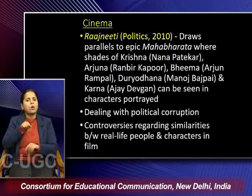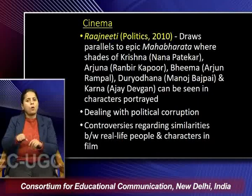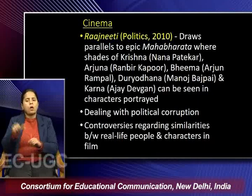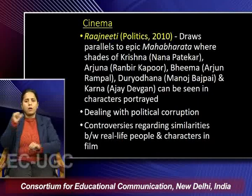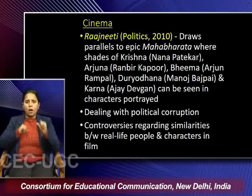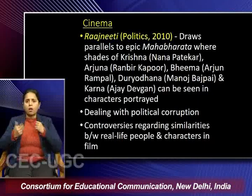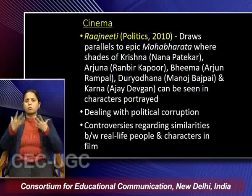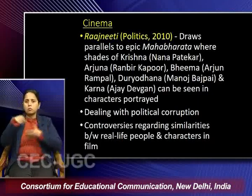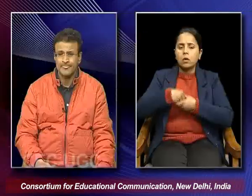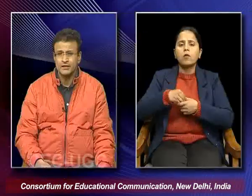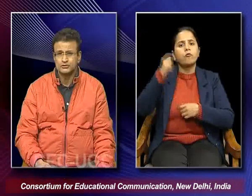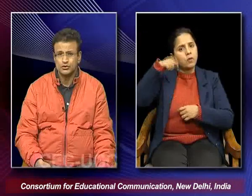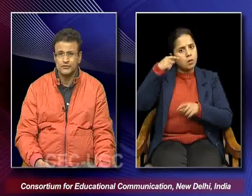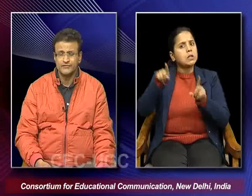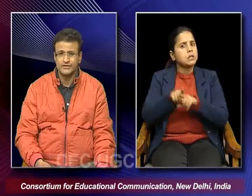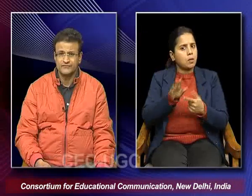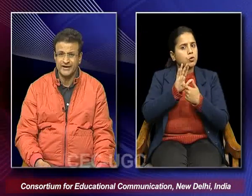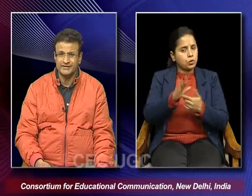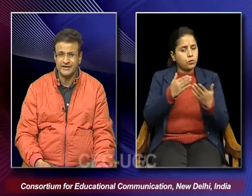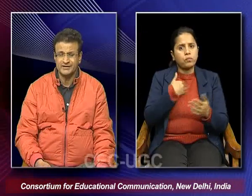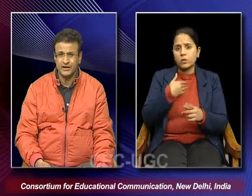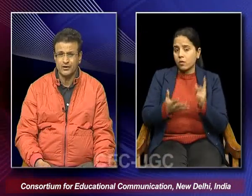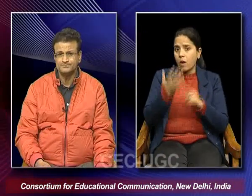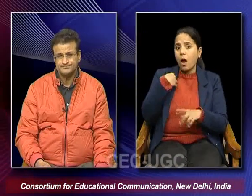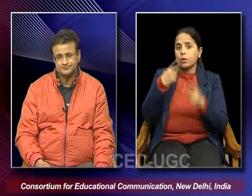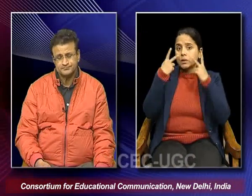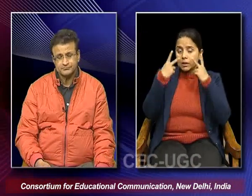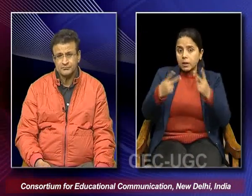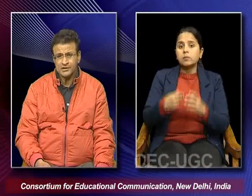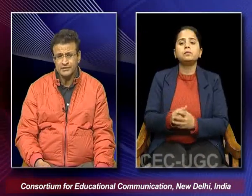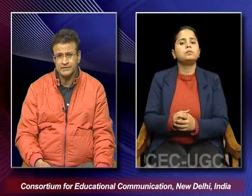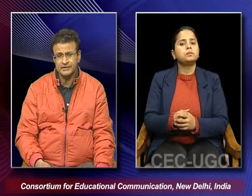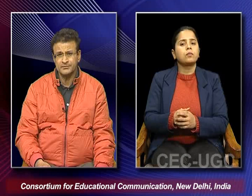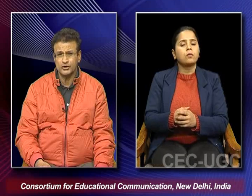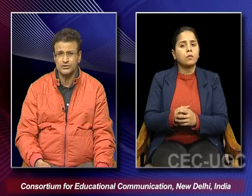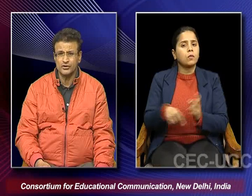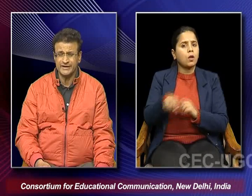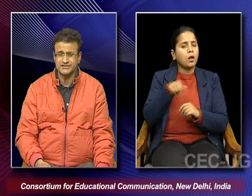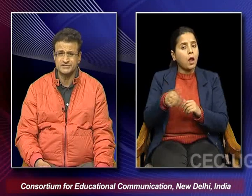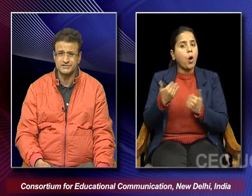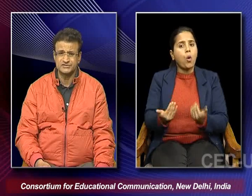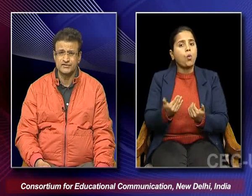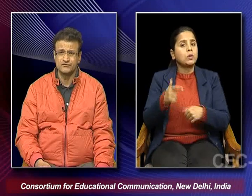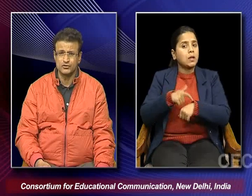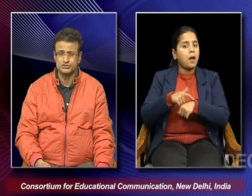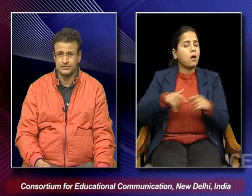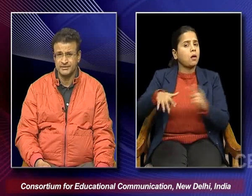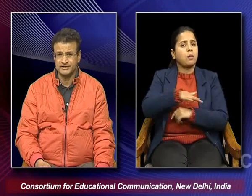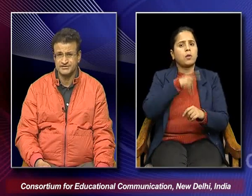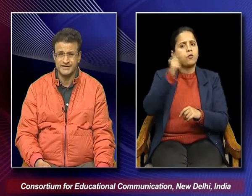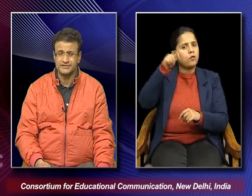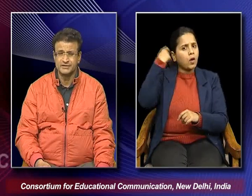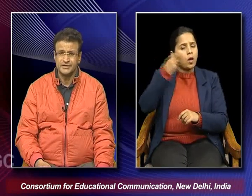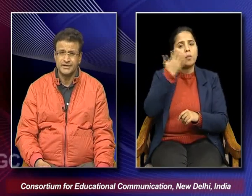characters in the film as well. So we find that how in a modern context this film was